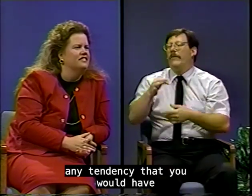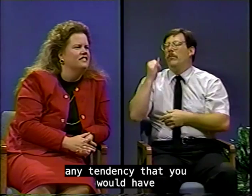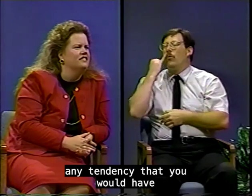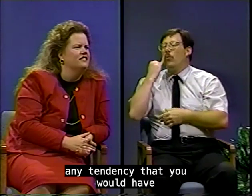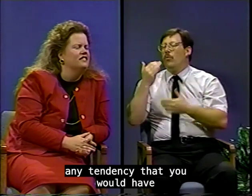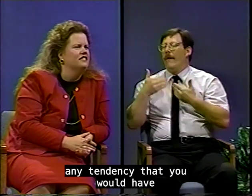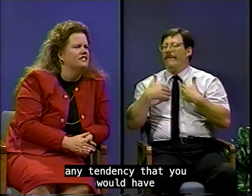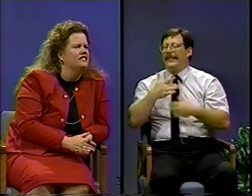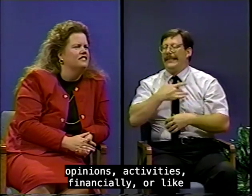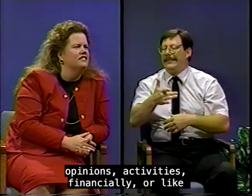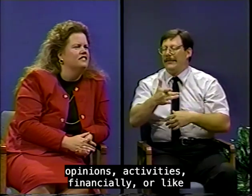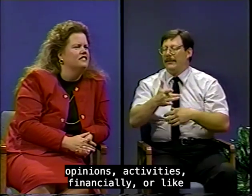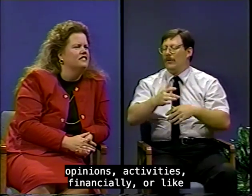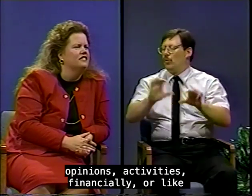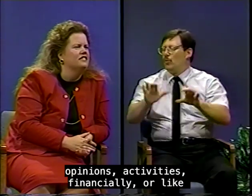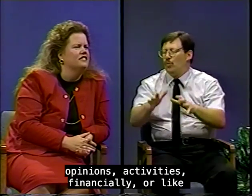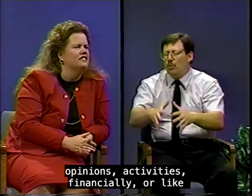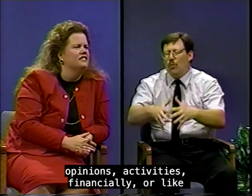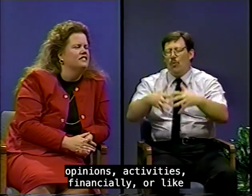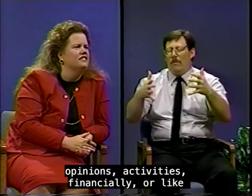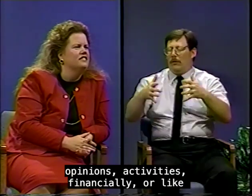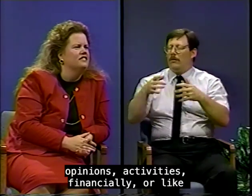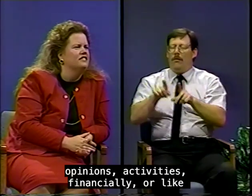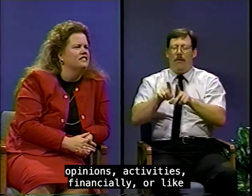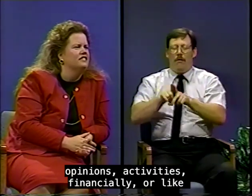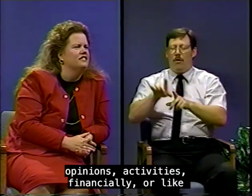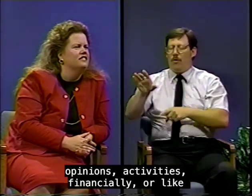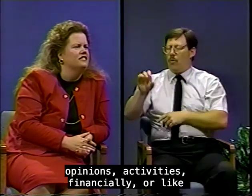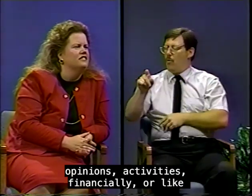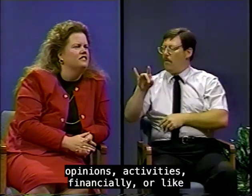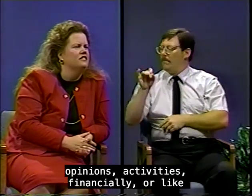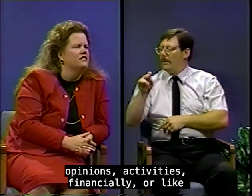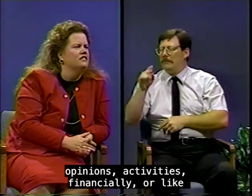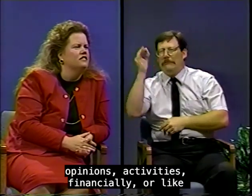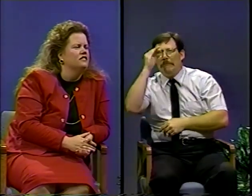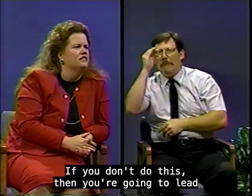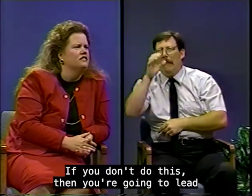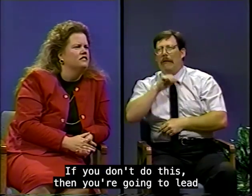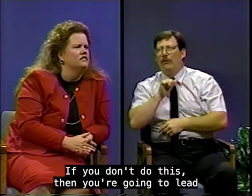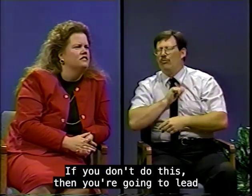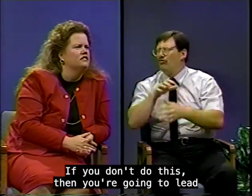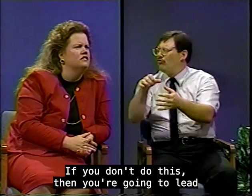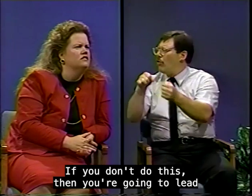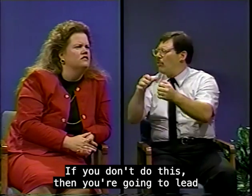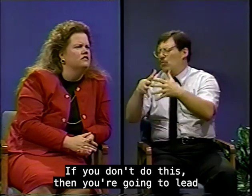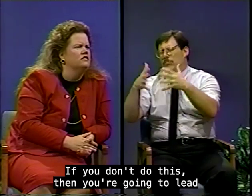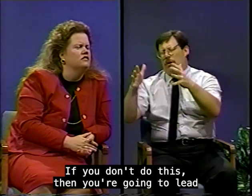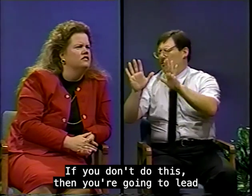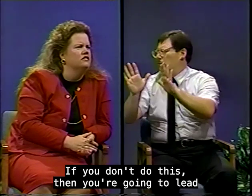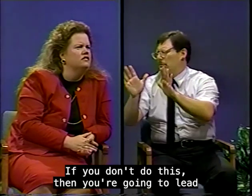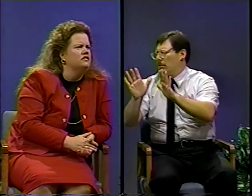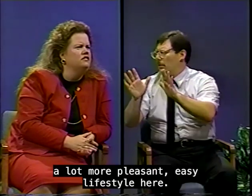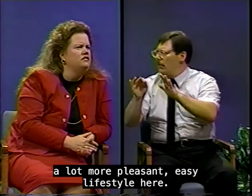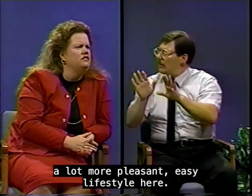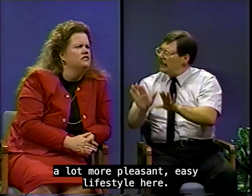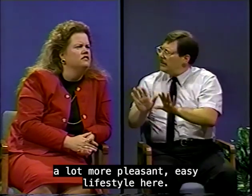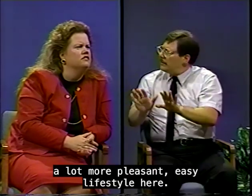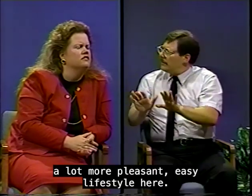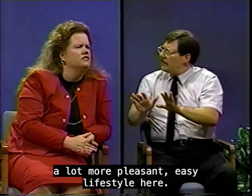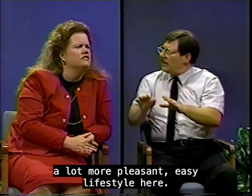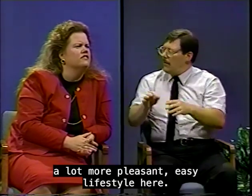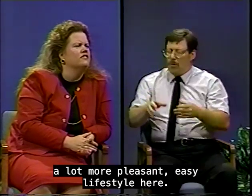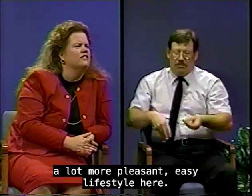to extremes in terms of opinions, activities, financially, or like that. If you don't do this, then you're going to lead a lot